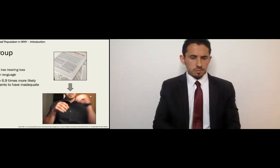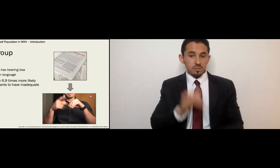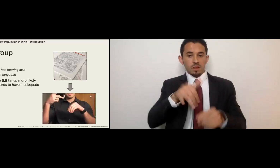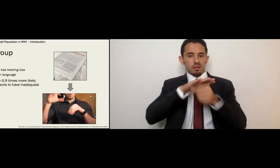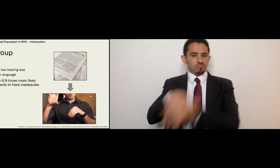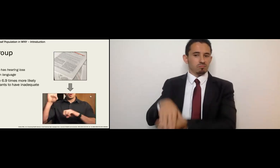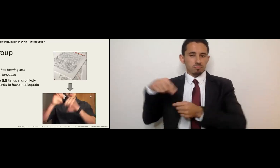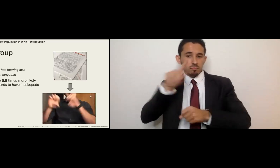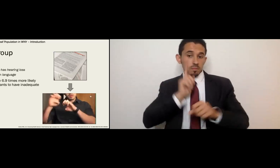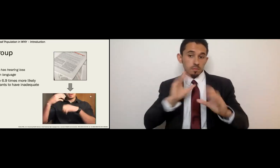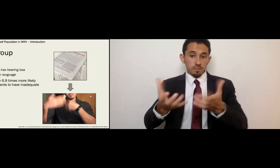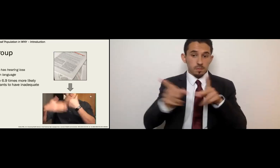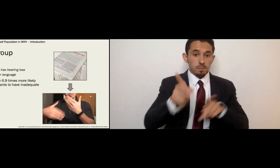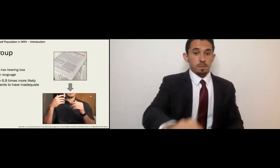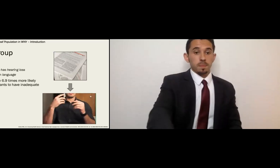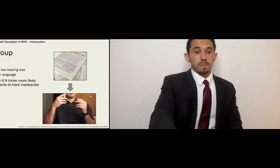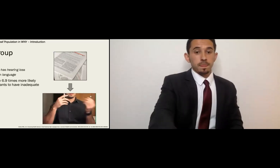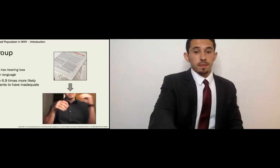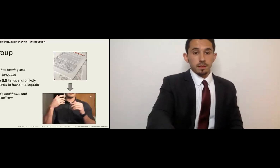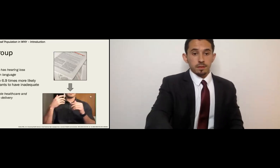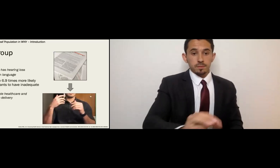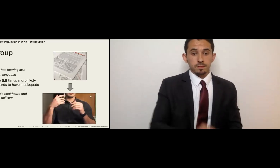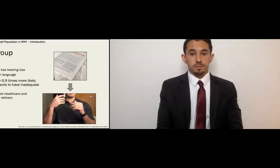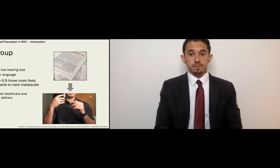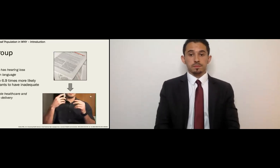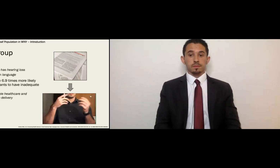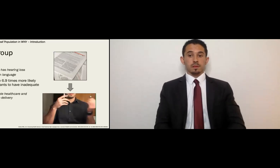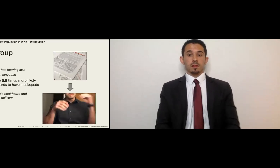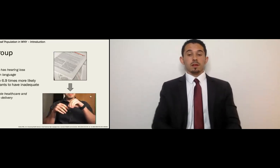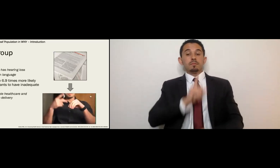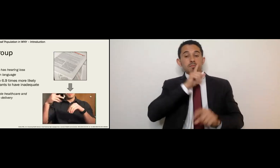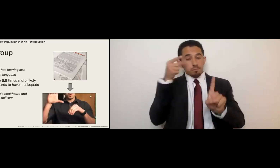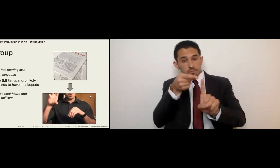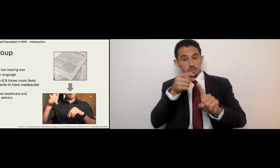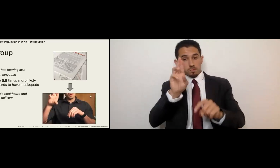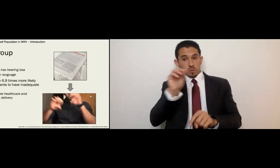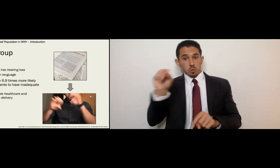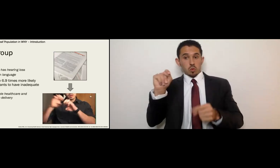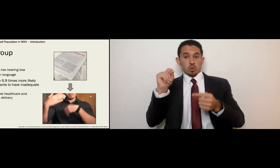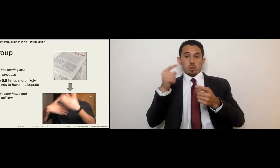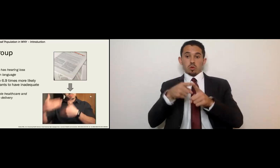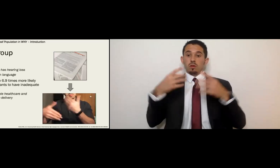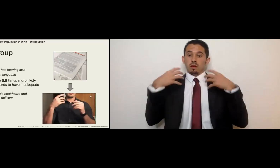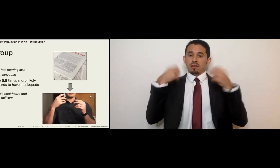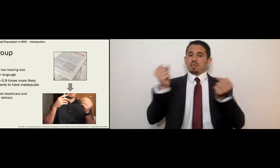in the primary language of American Sign Language. Therefore, they don't have access and don't understand the health information that's